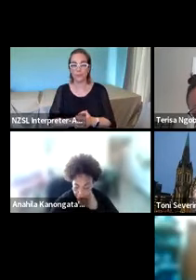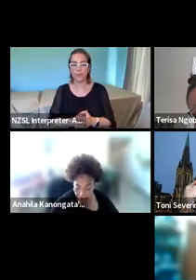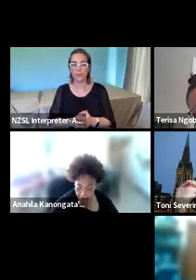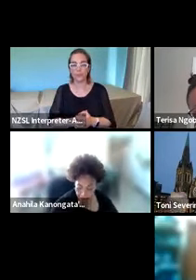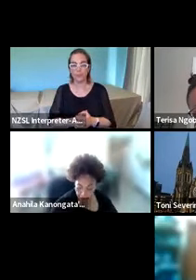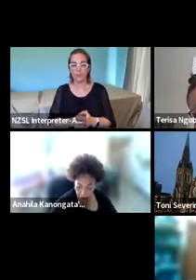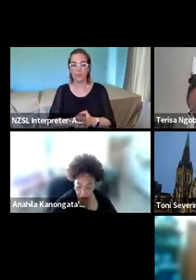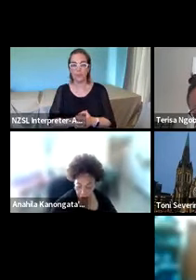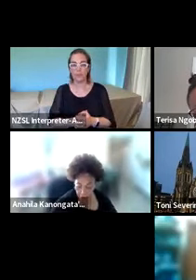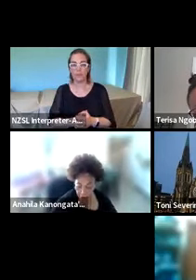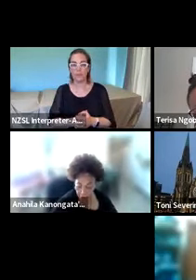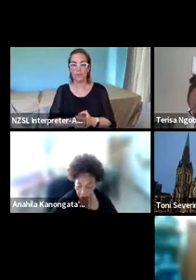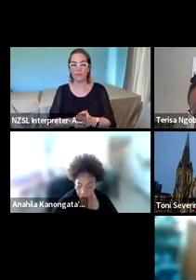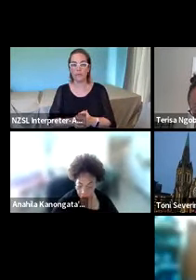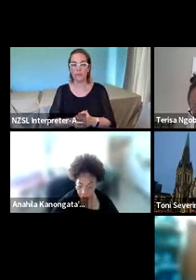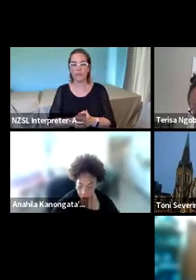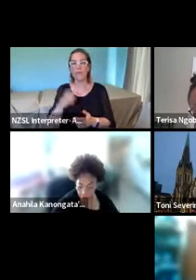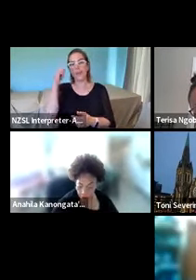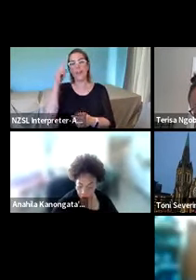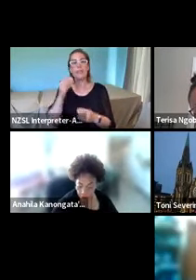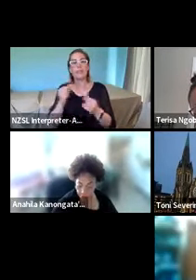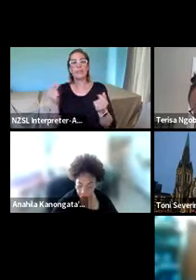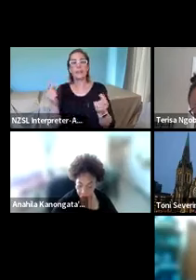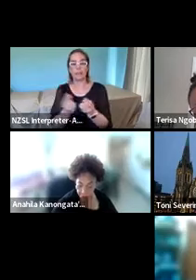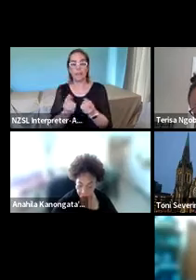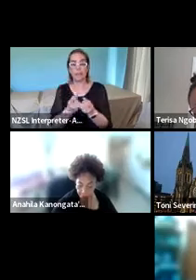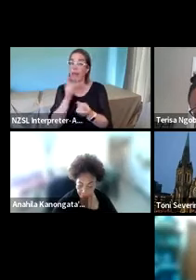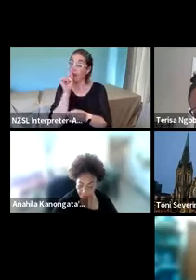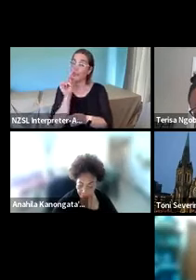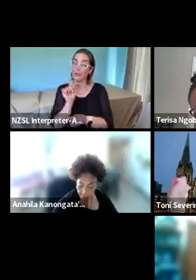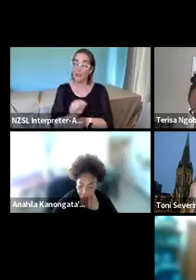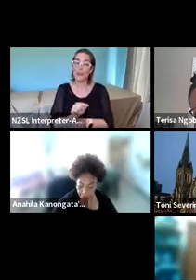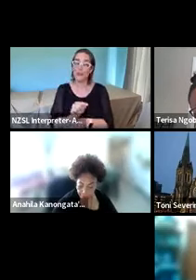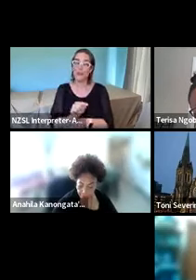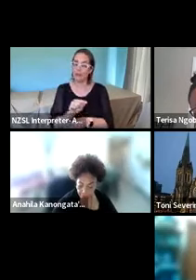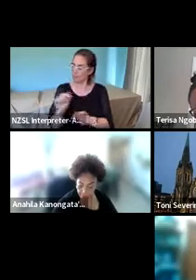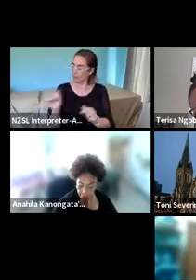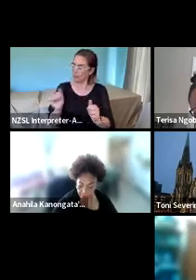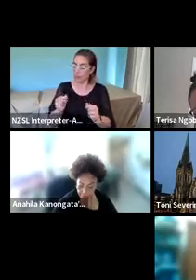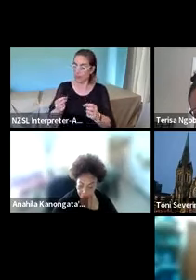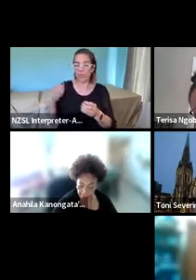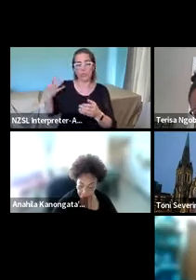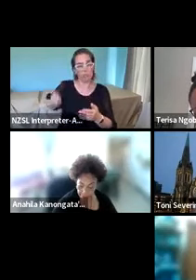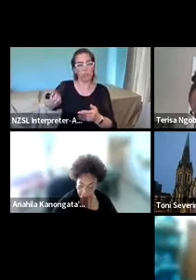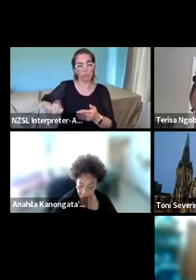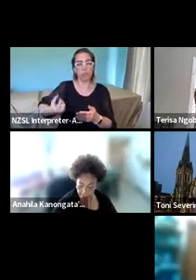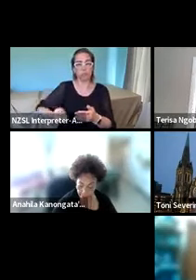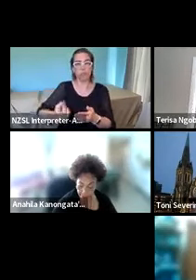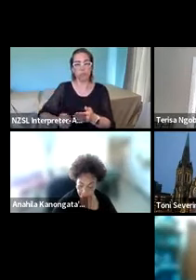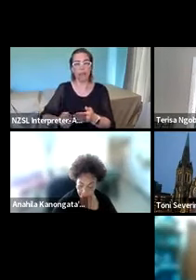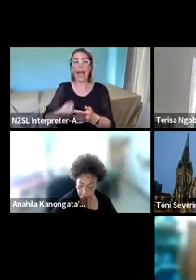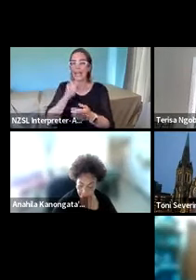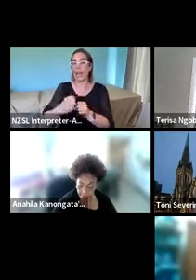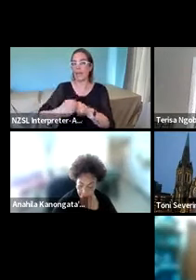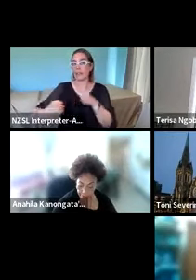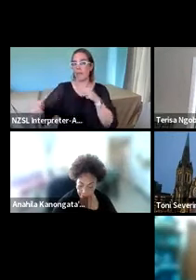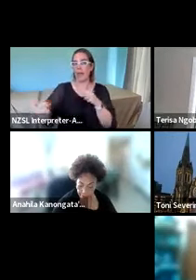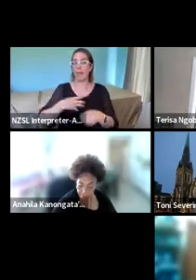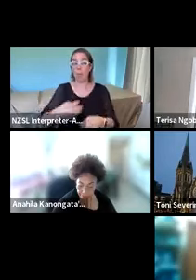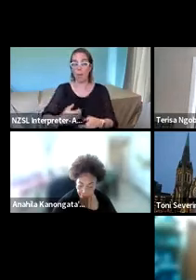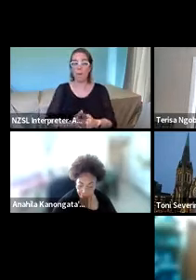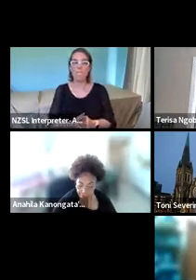and so on. So I think there's some things we could do that we already do where we could just put a bit more into that. I